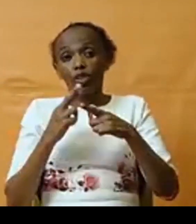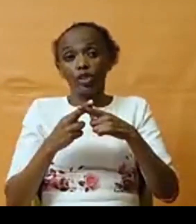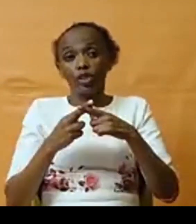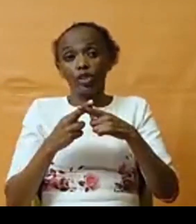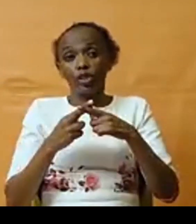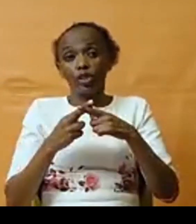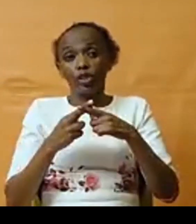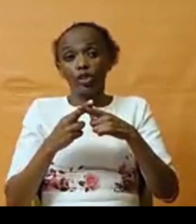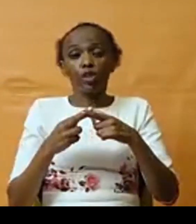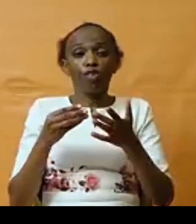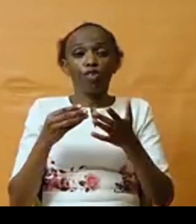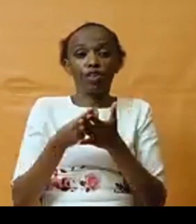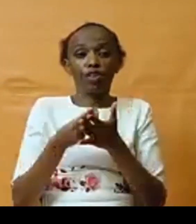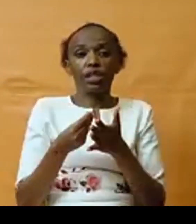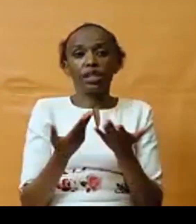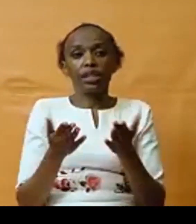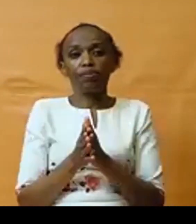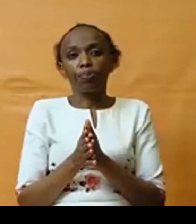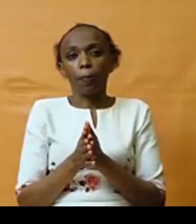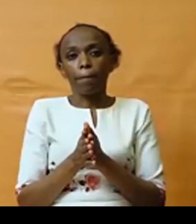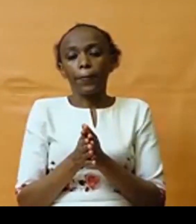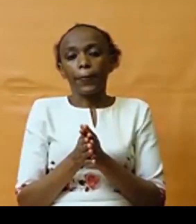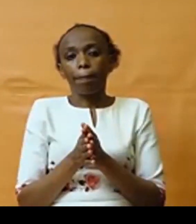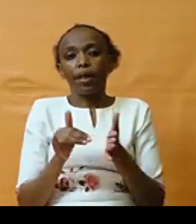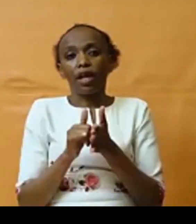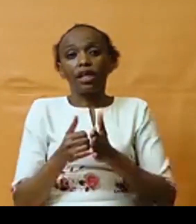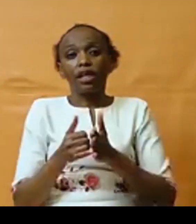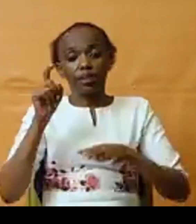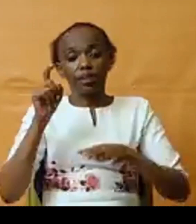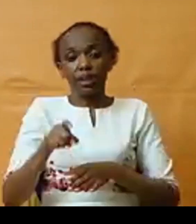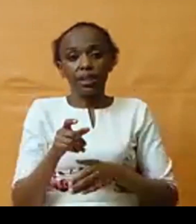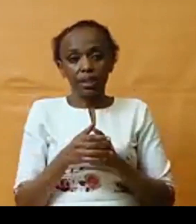which are greatly needed.